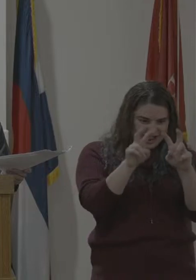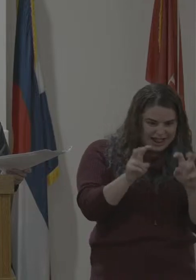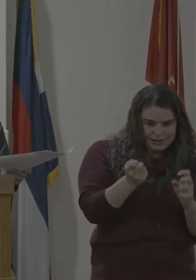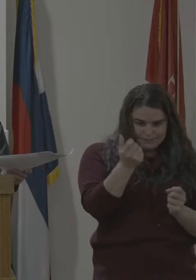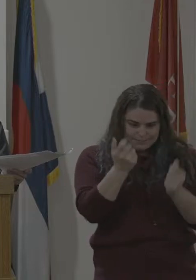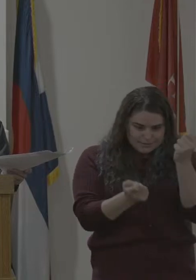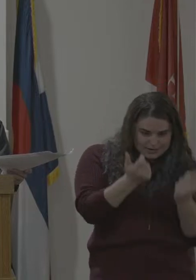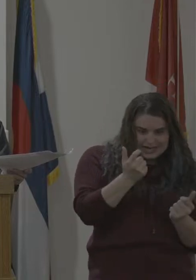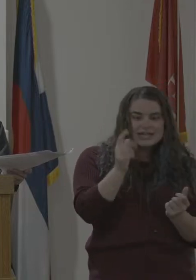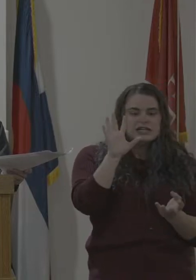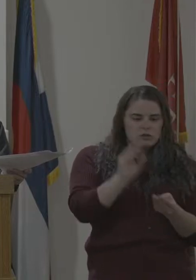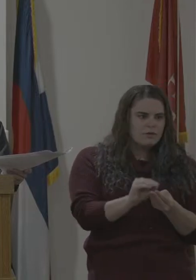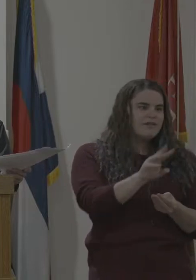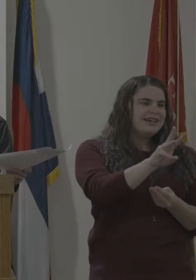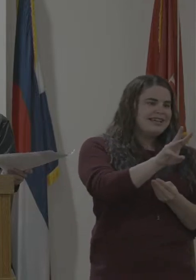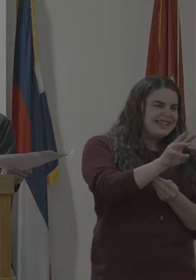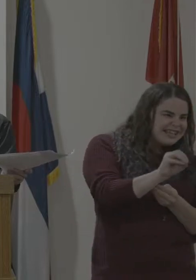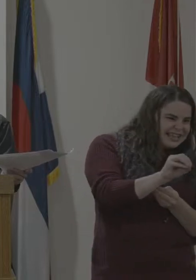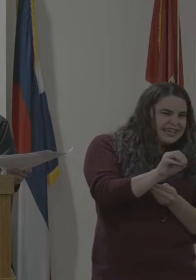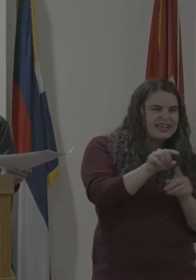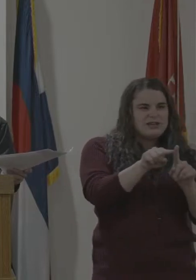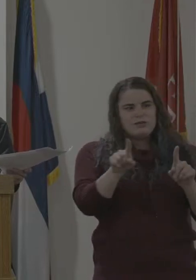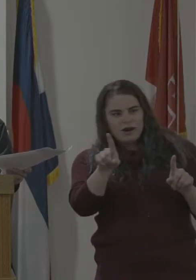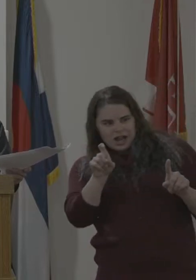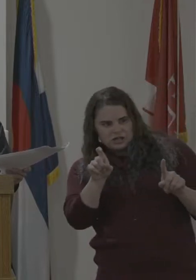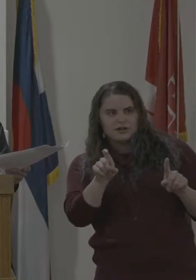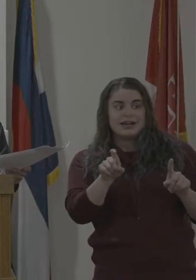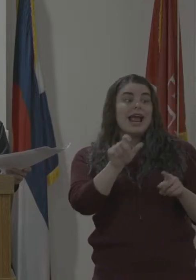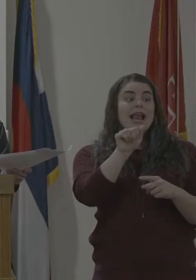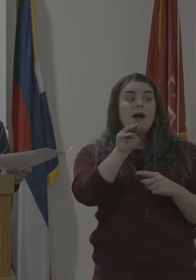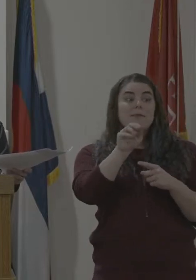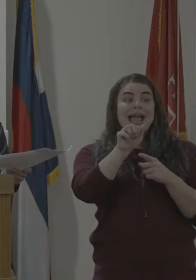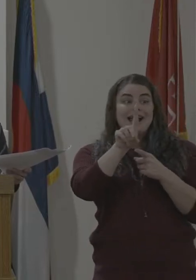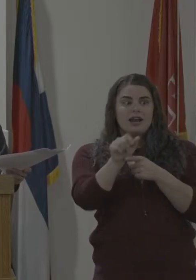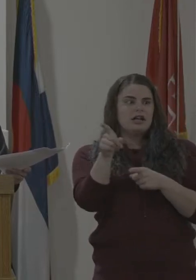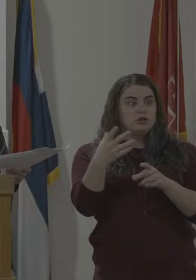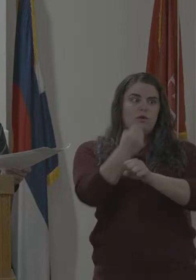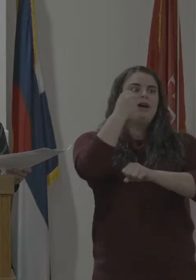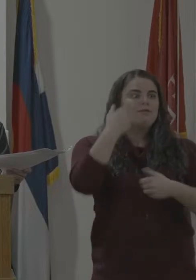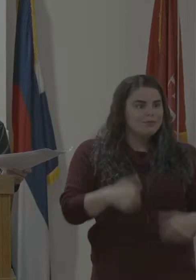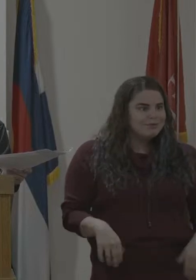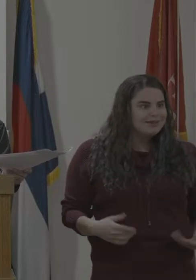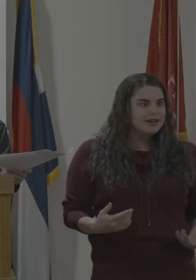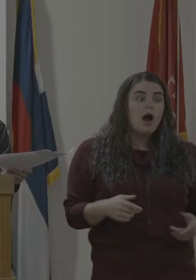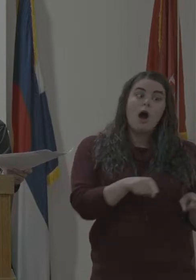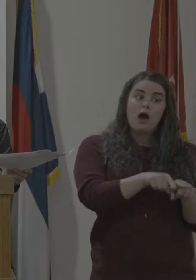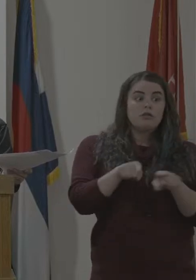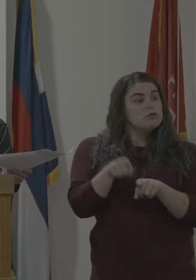every year, and Amanda ended up with that, so congrats. She also won